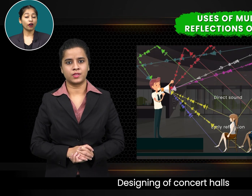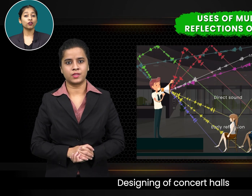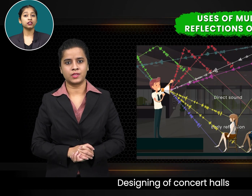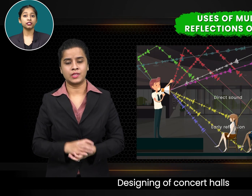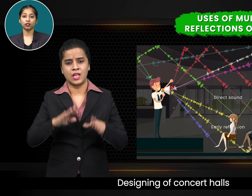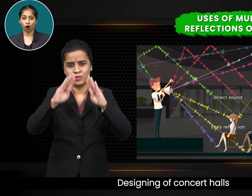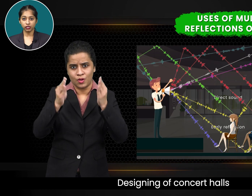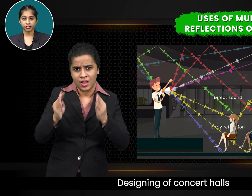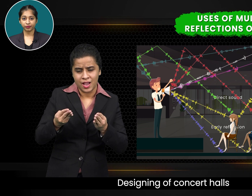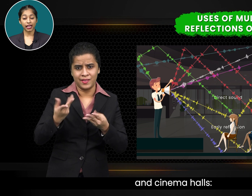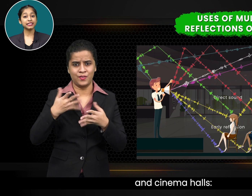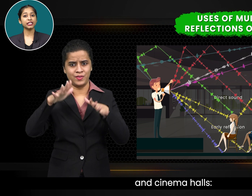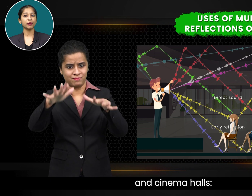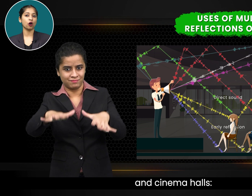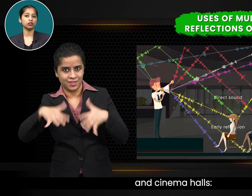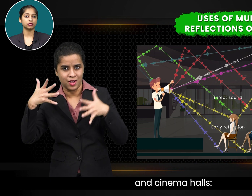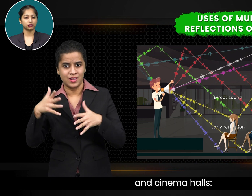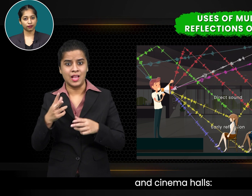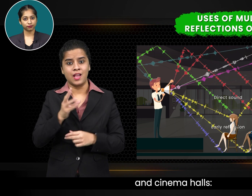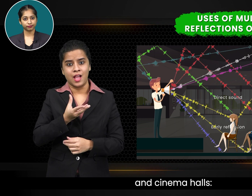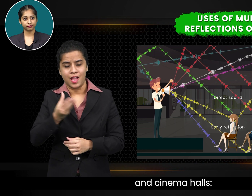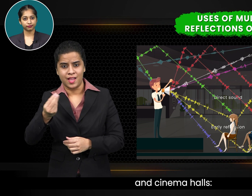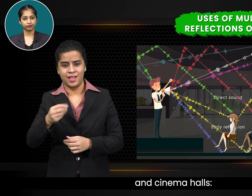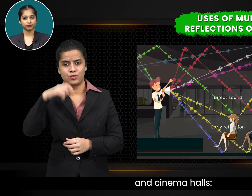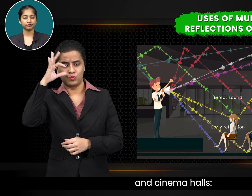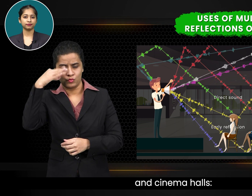Designing of concert halls and cinema halls.